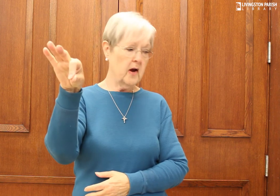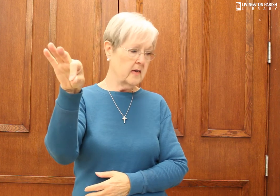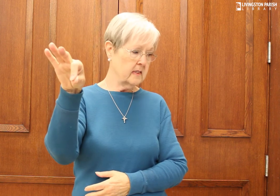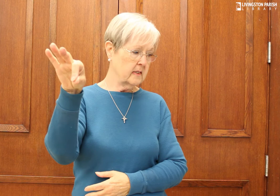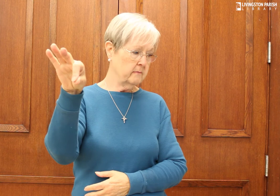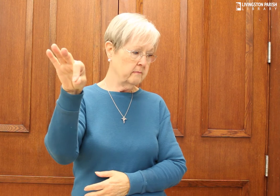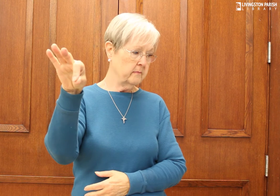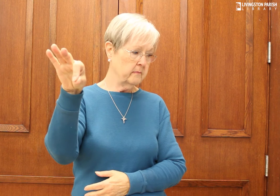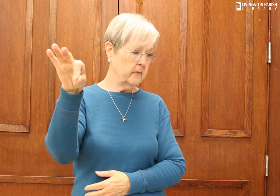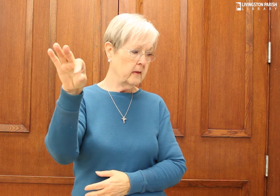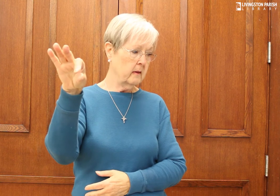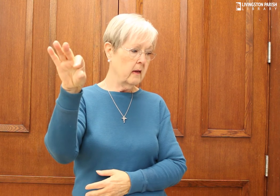fries.